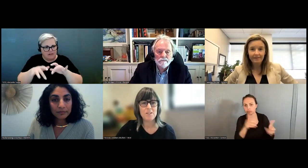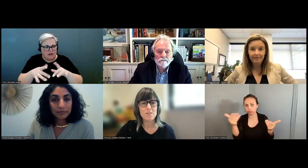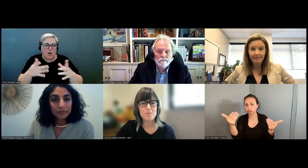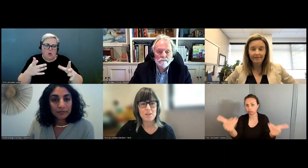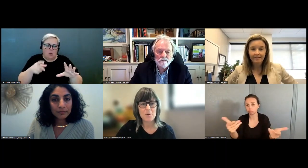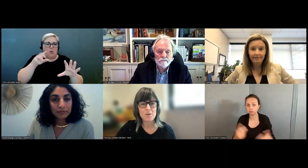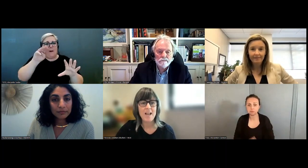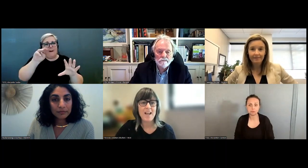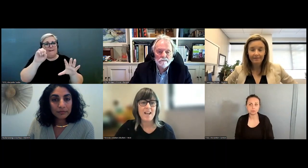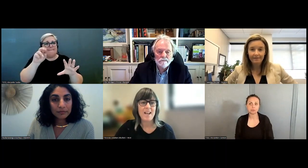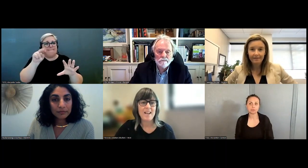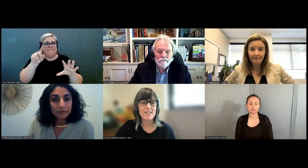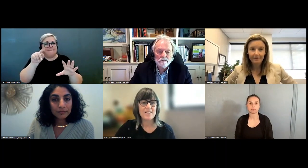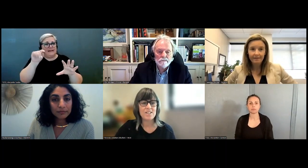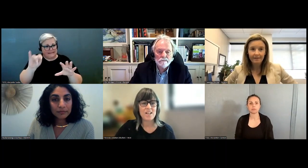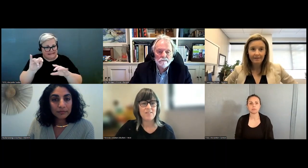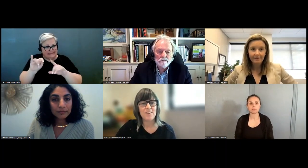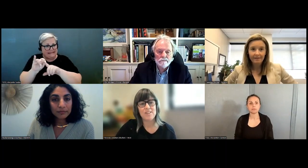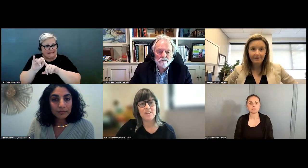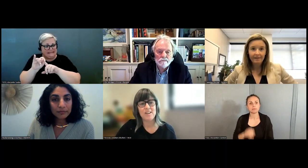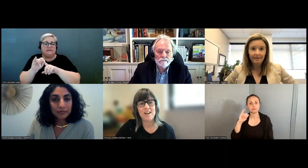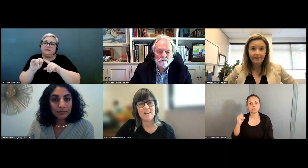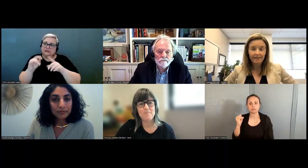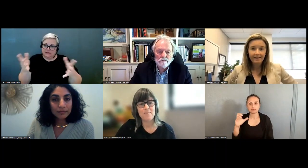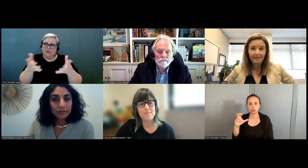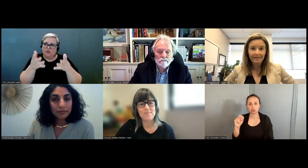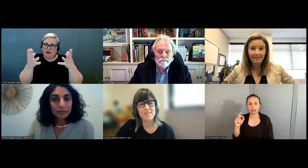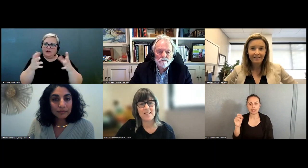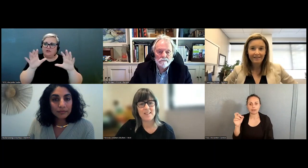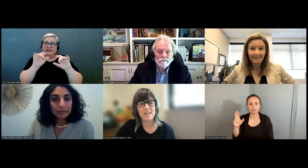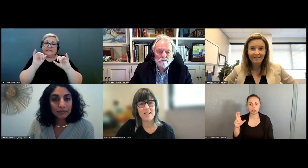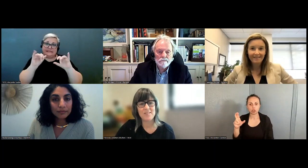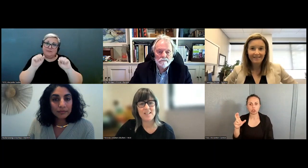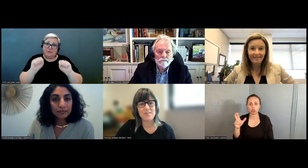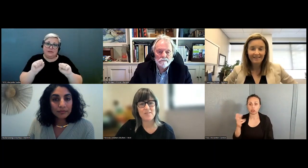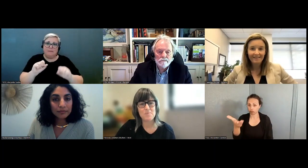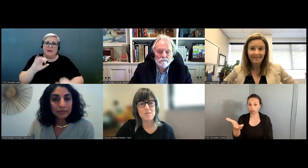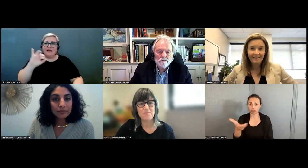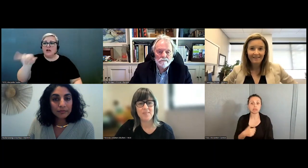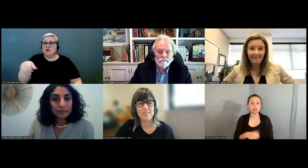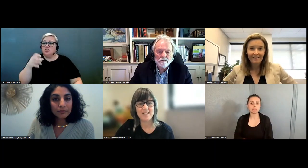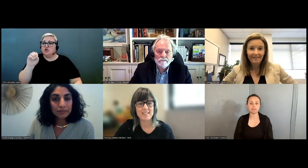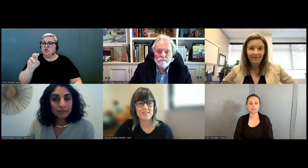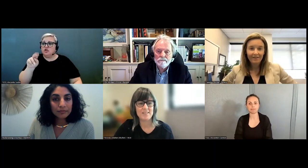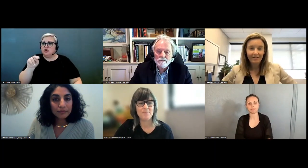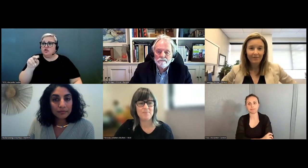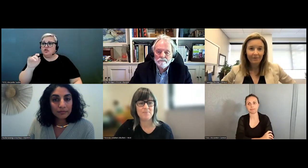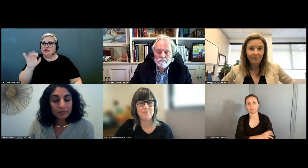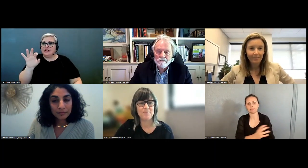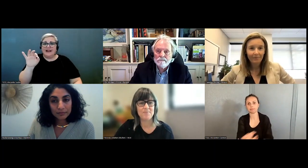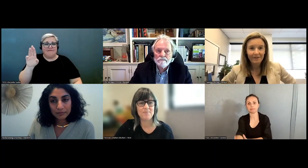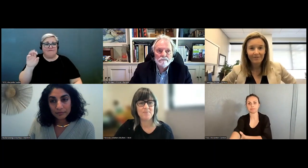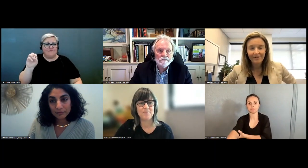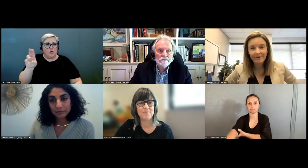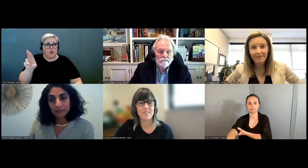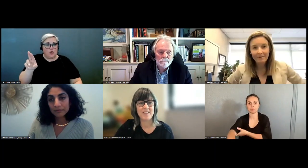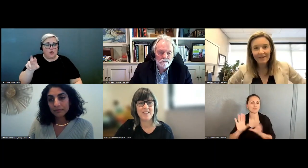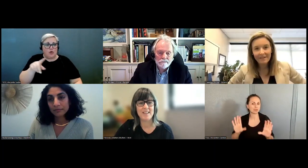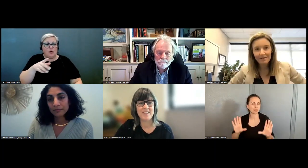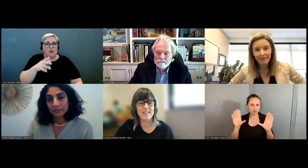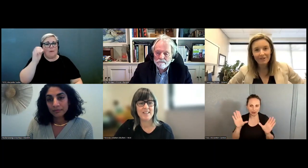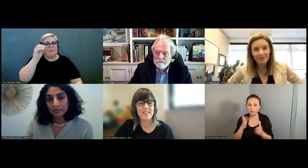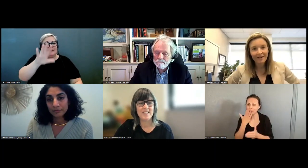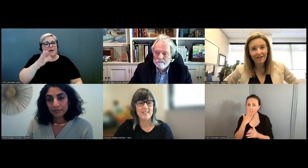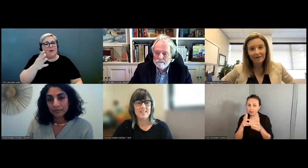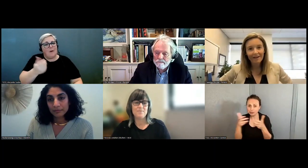you to do so. And Jennifer, we'd love to hear from you. Thanks. Wonderful. Well,